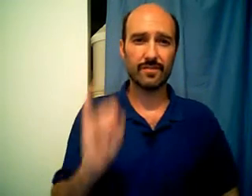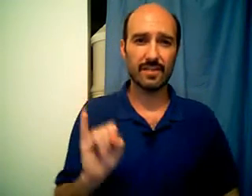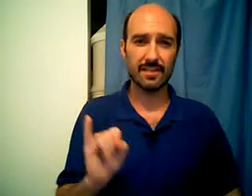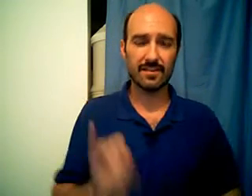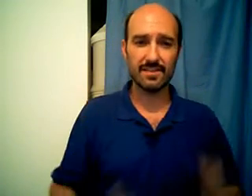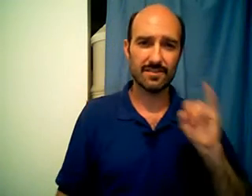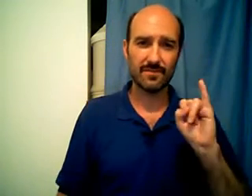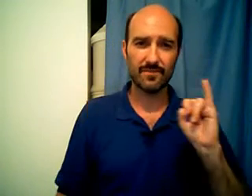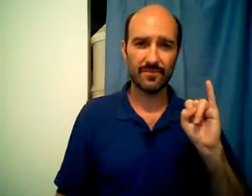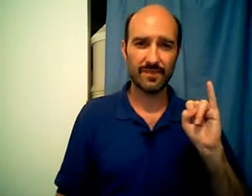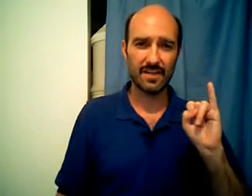like this.